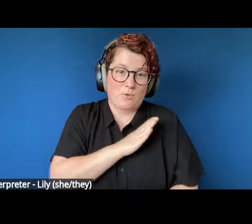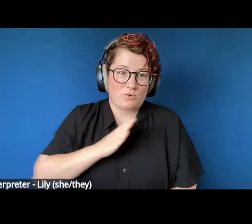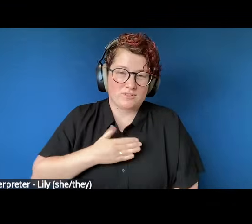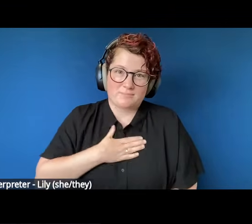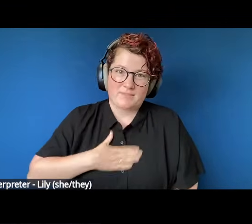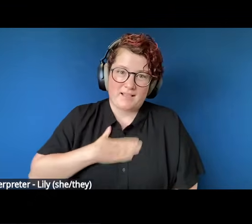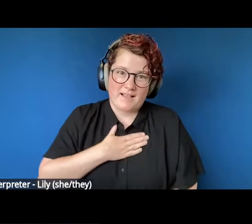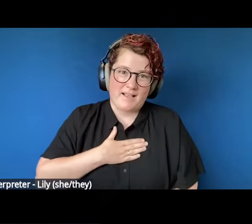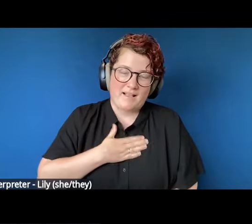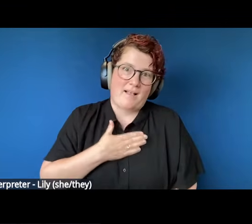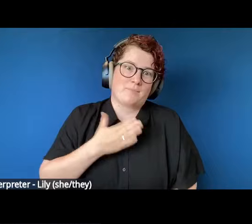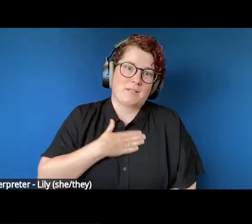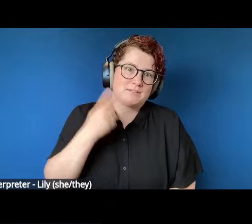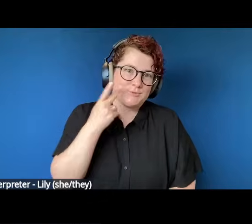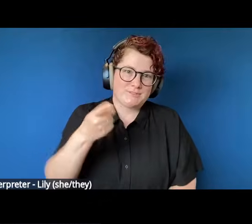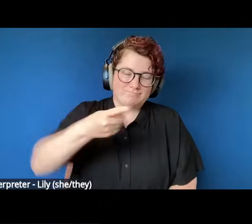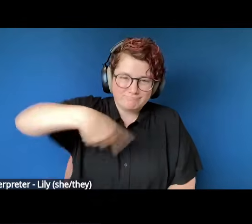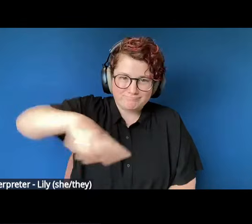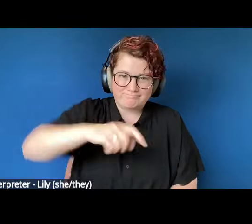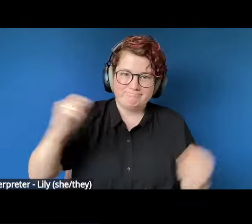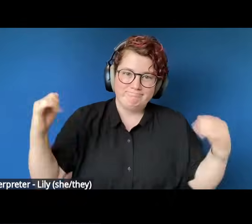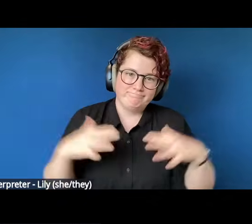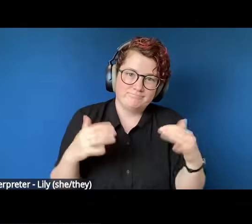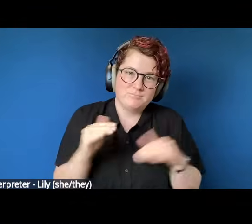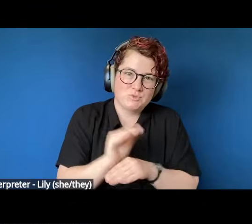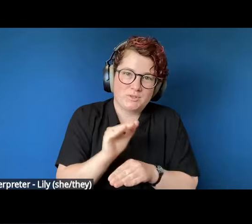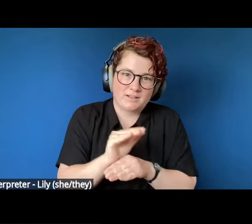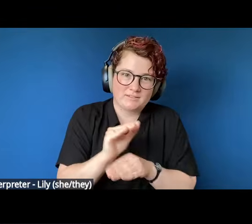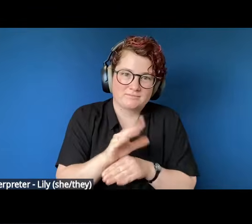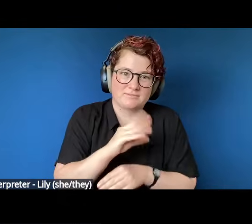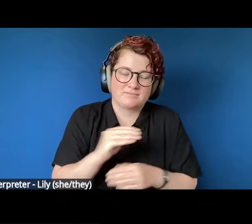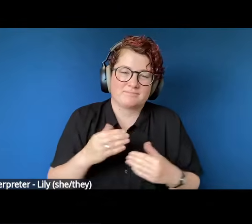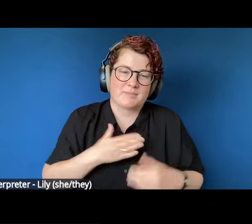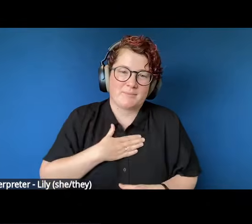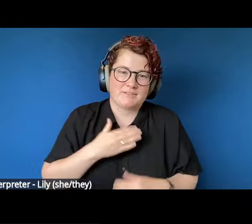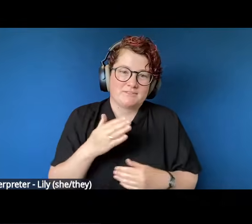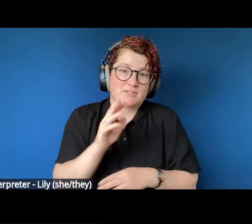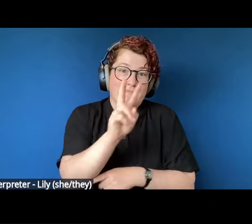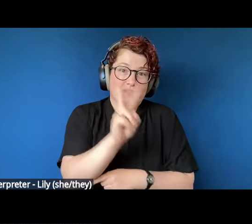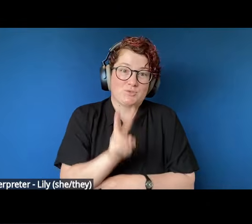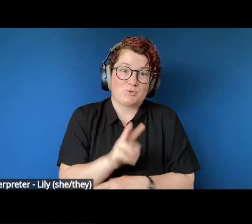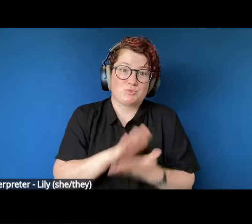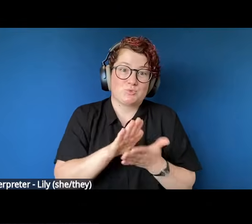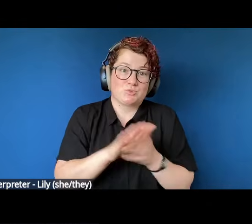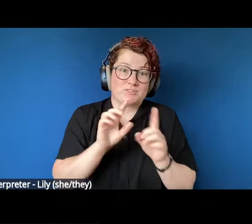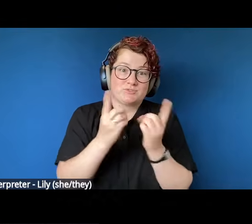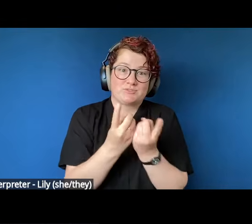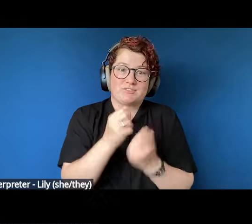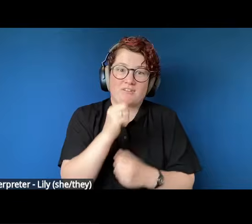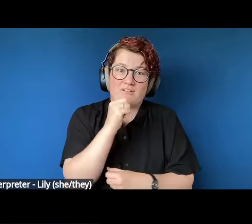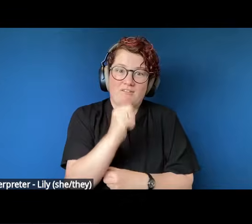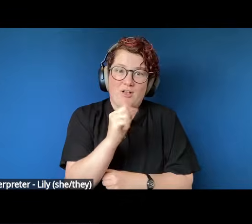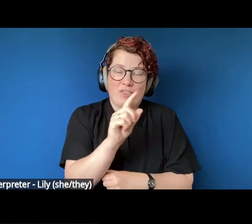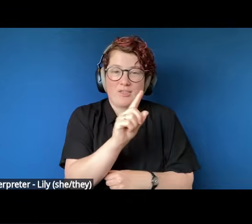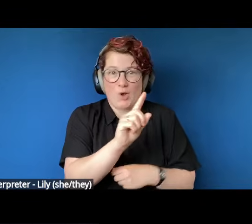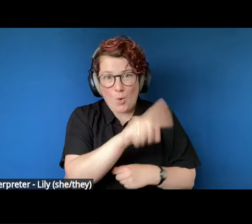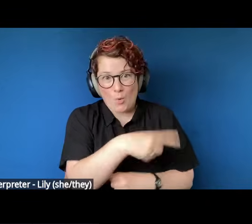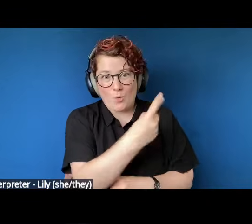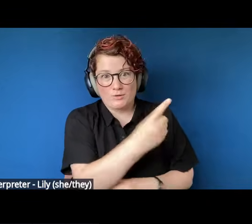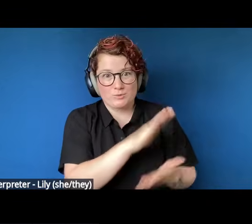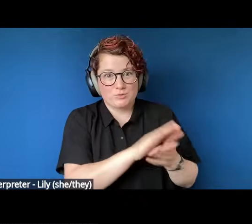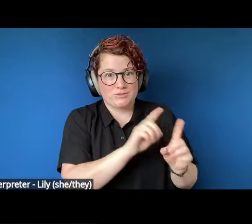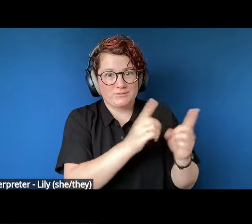see my colleagues here tonight, and I'm so happy that Greater Victoria School District is no longer the only school district in the province without